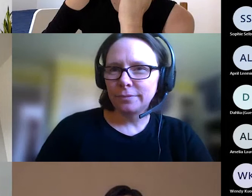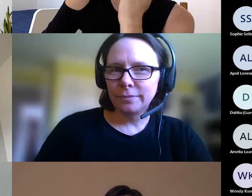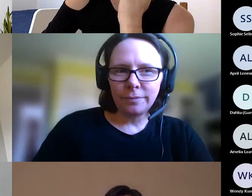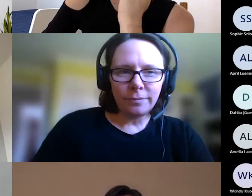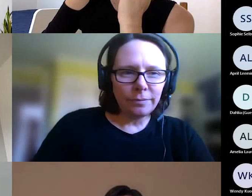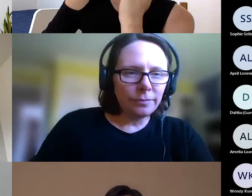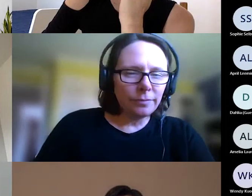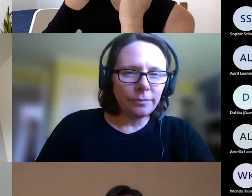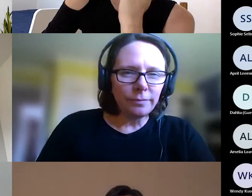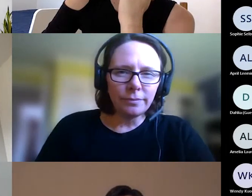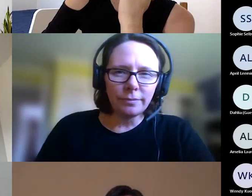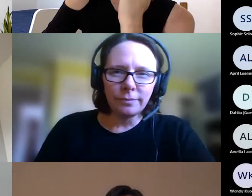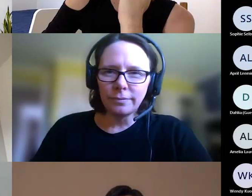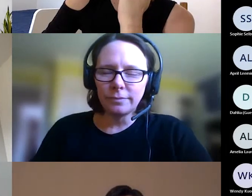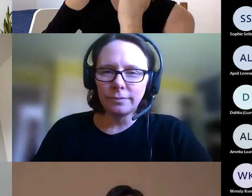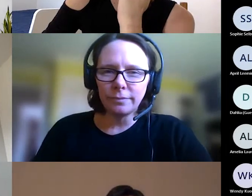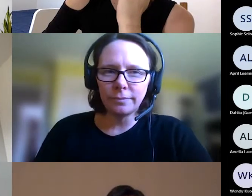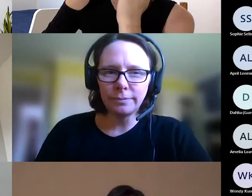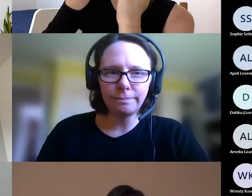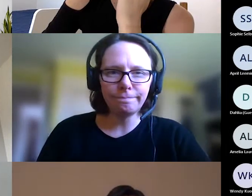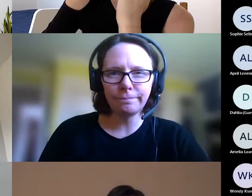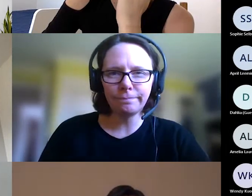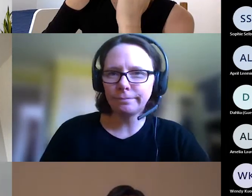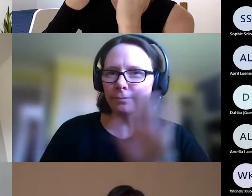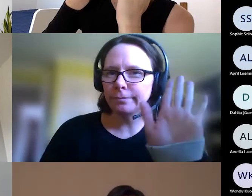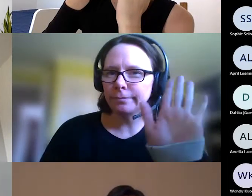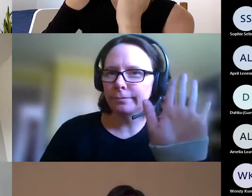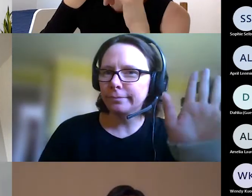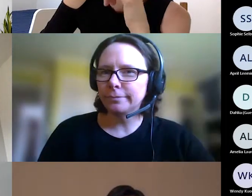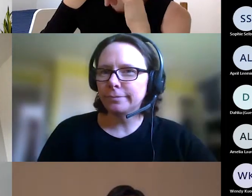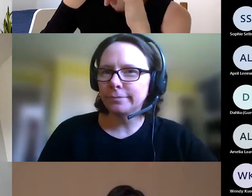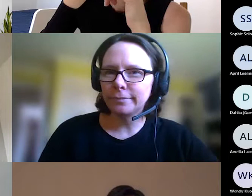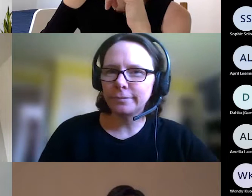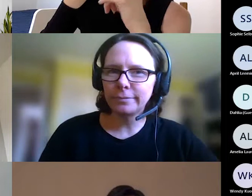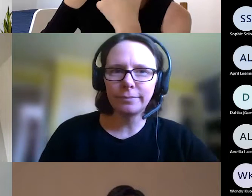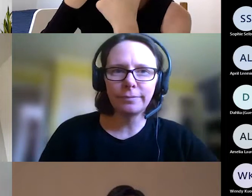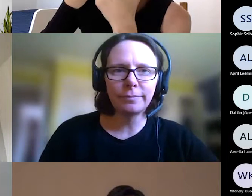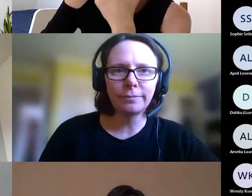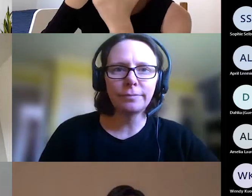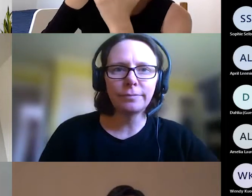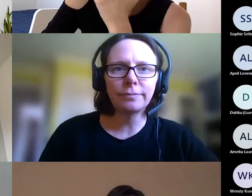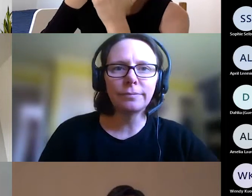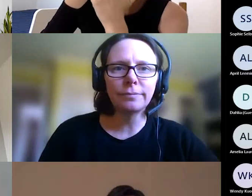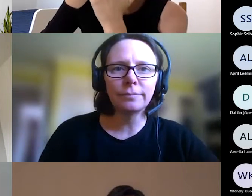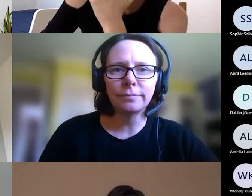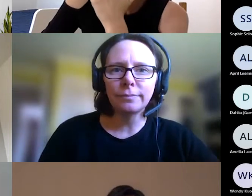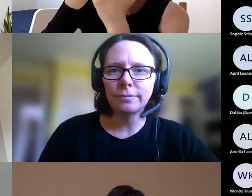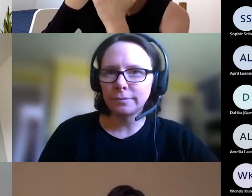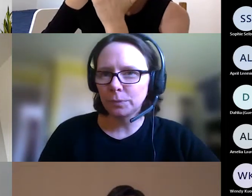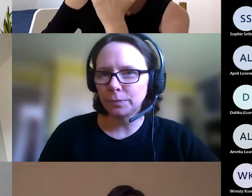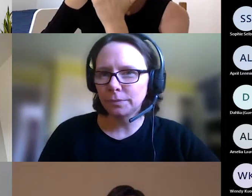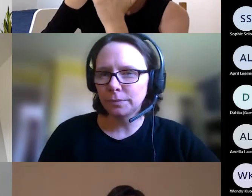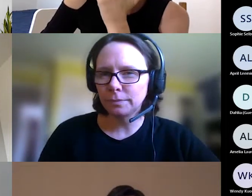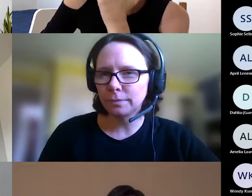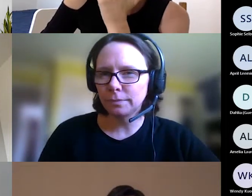Okay, we've now got Harmony Turnbull. Harmony's a senior speech and language pathologist who is a keyword